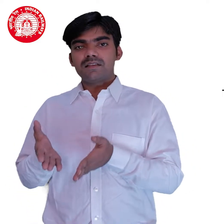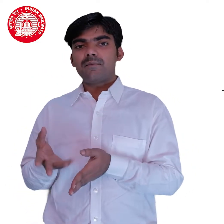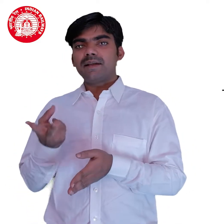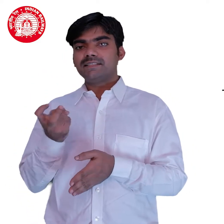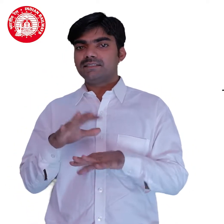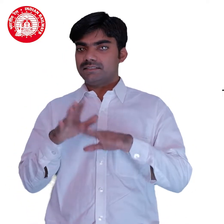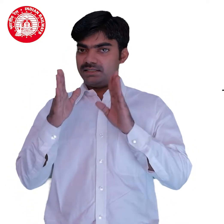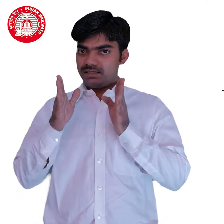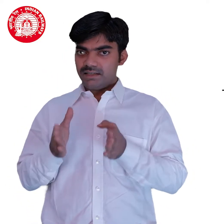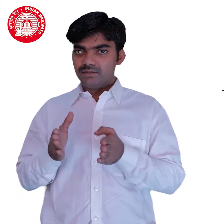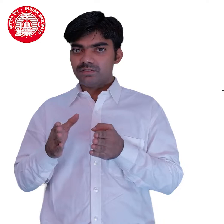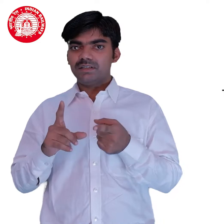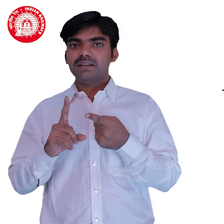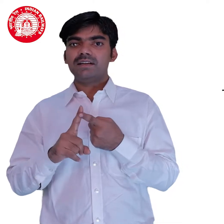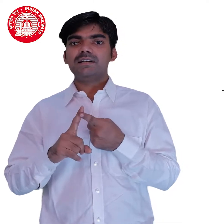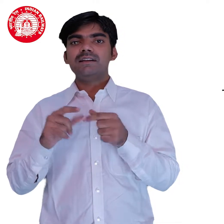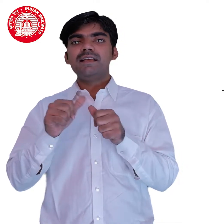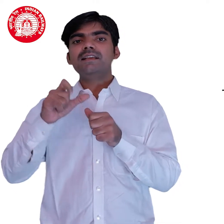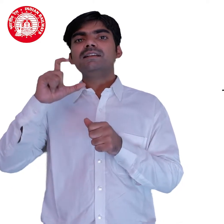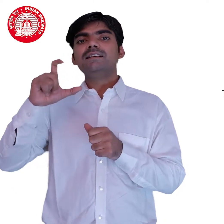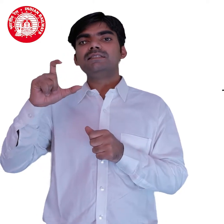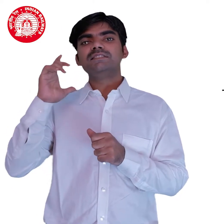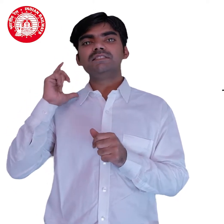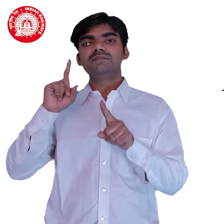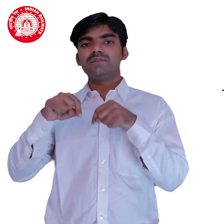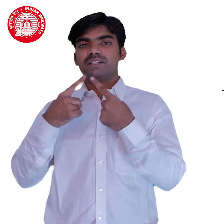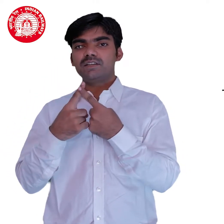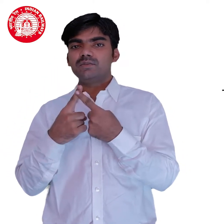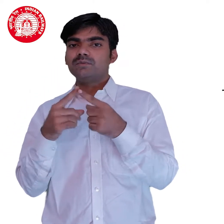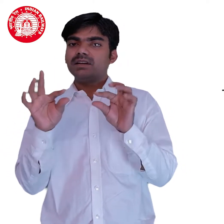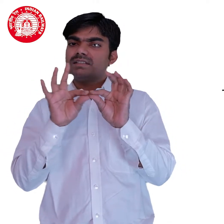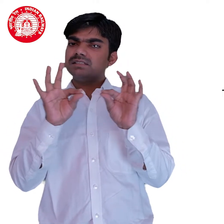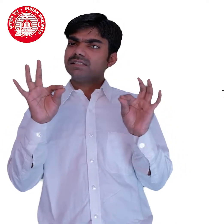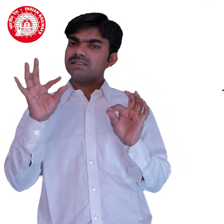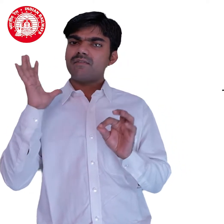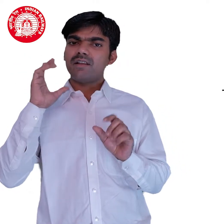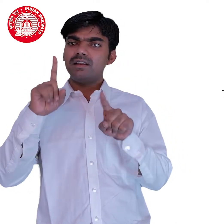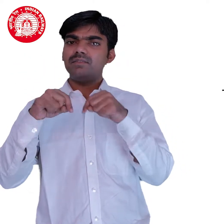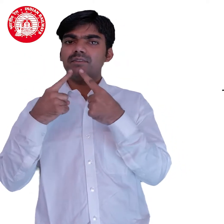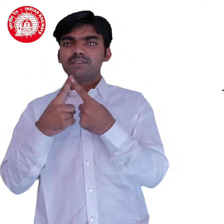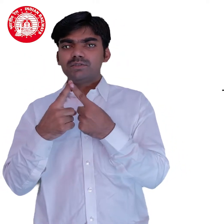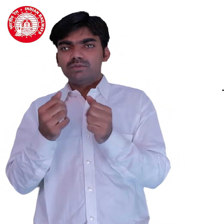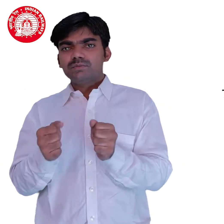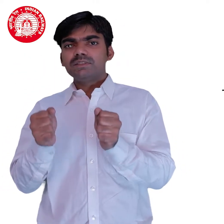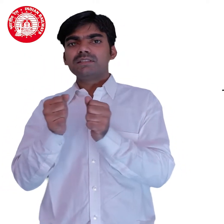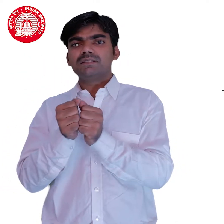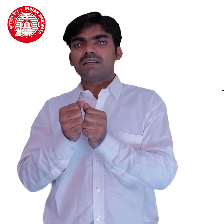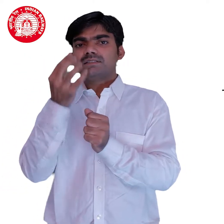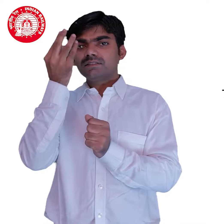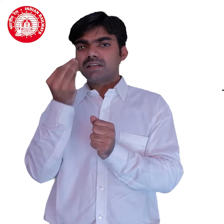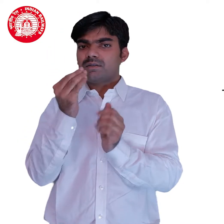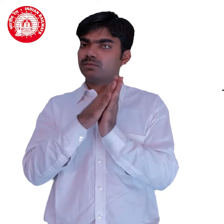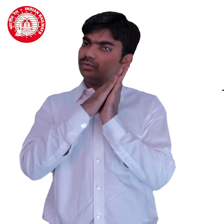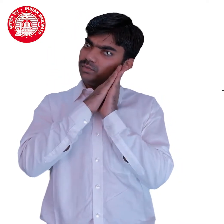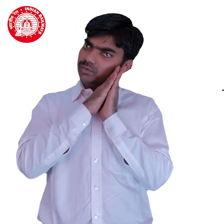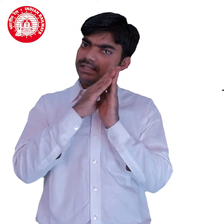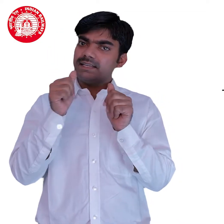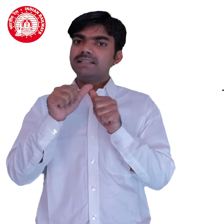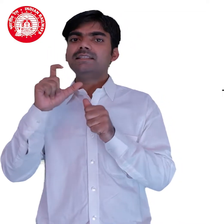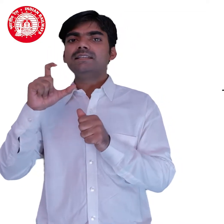Ticket counter, AC waiting room, waiting hall, and AC dormitory are on the first floor, connected